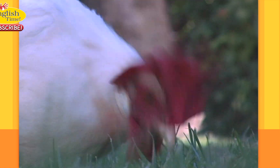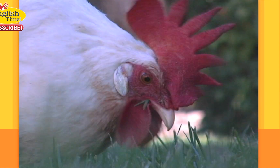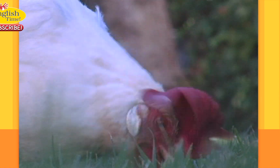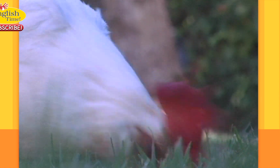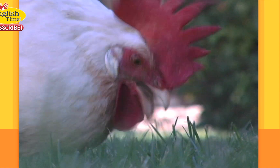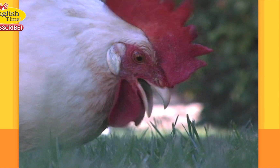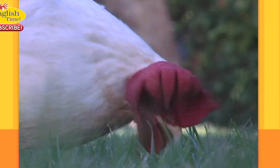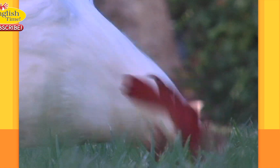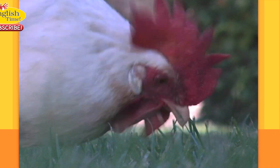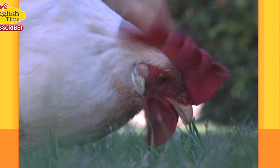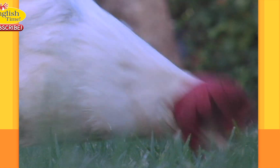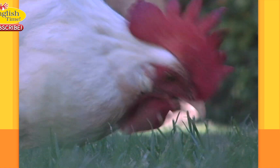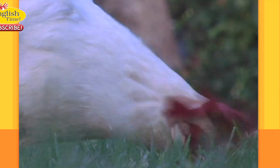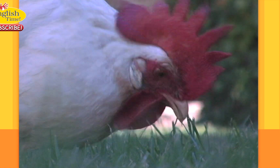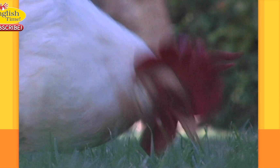A chicken.